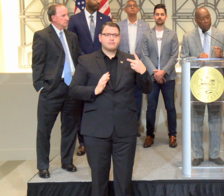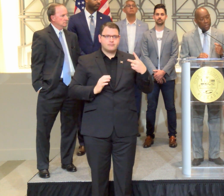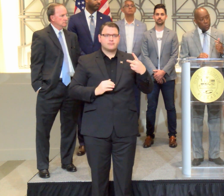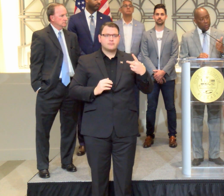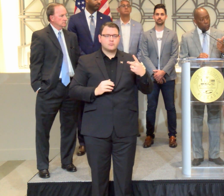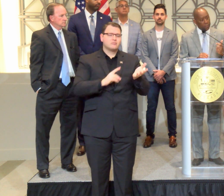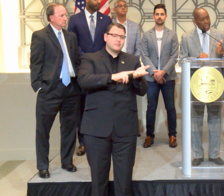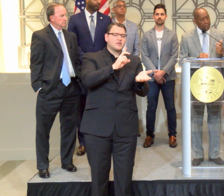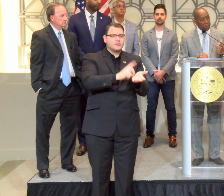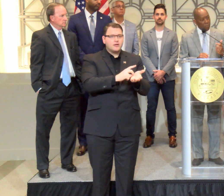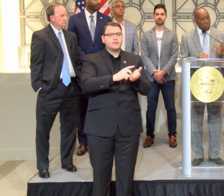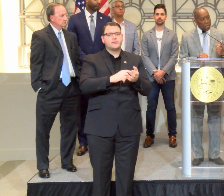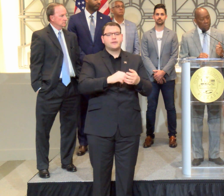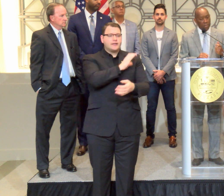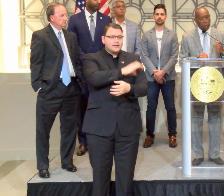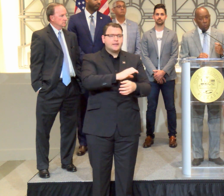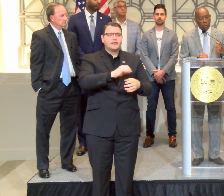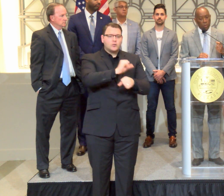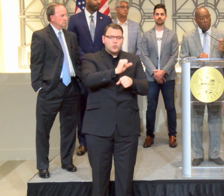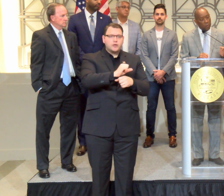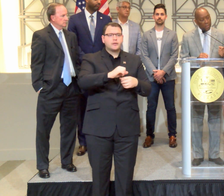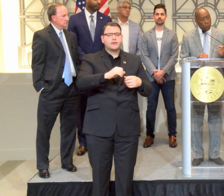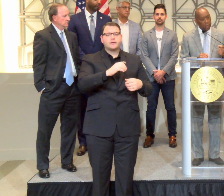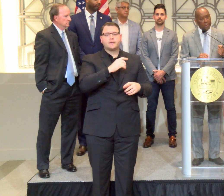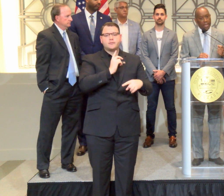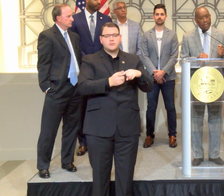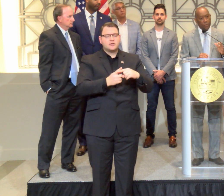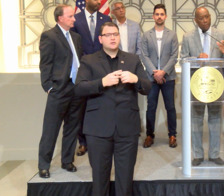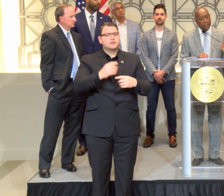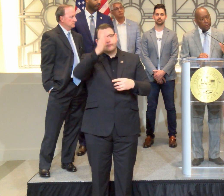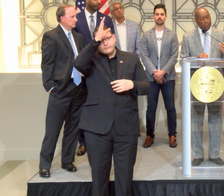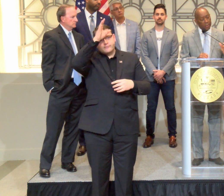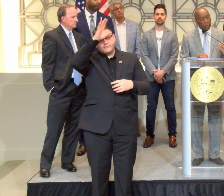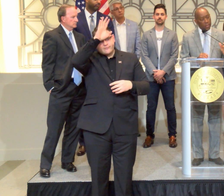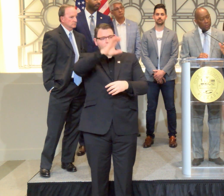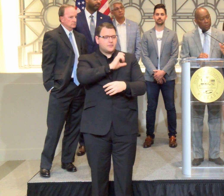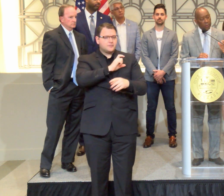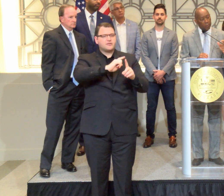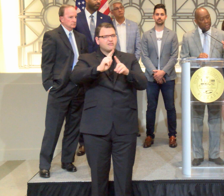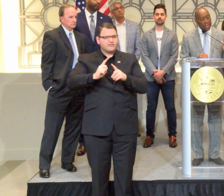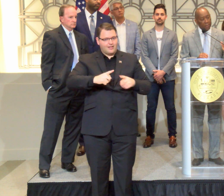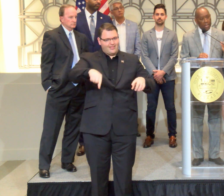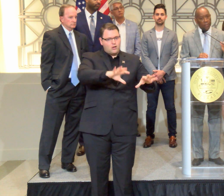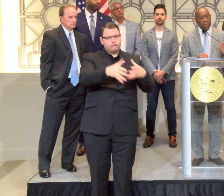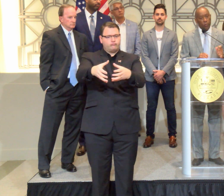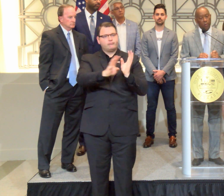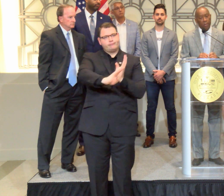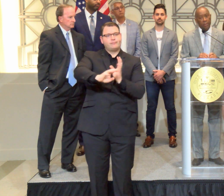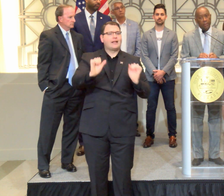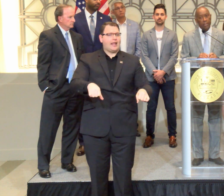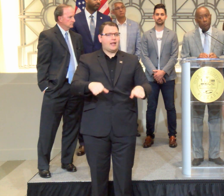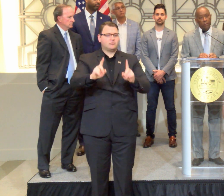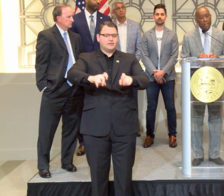we'll provide you with a website, and then you will go on that website and you'll answer some particular questions, and then immediately after that, you'll